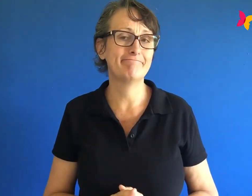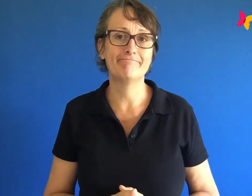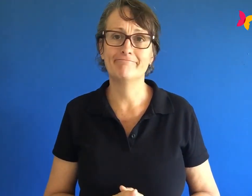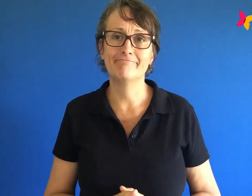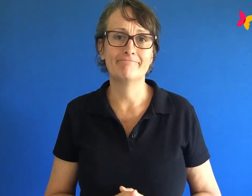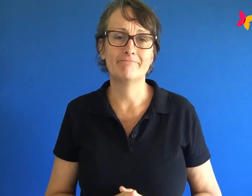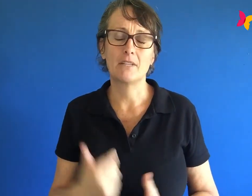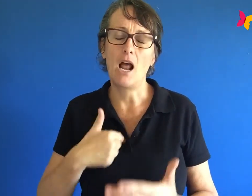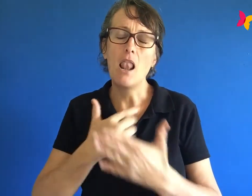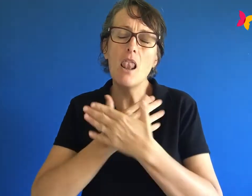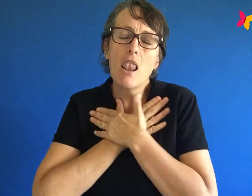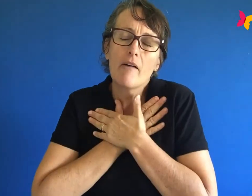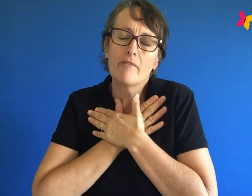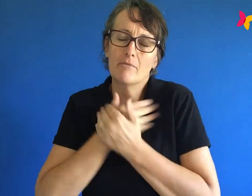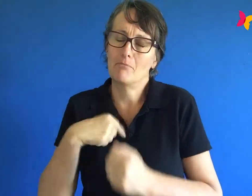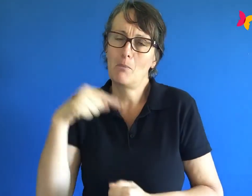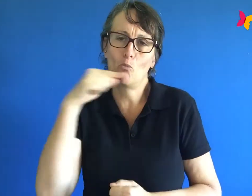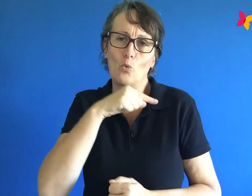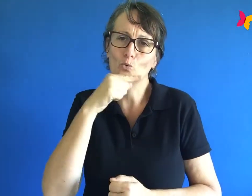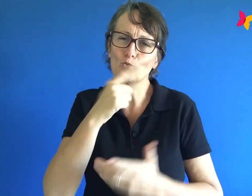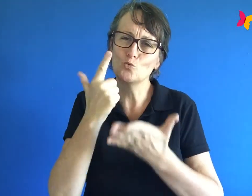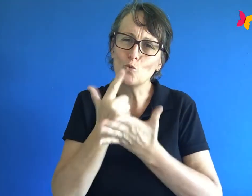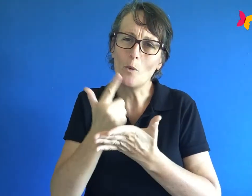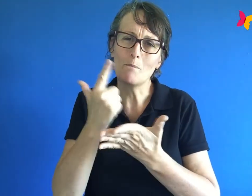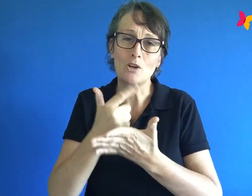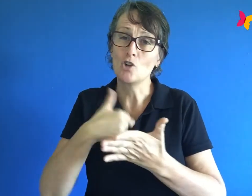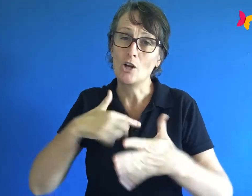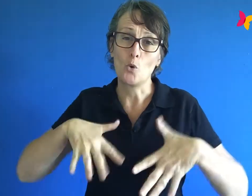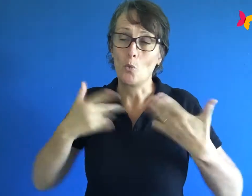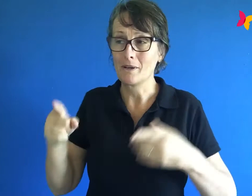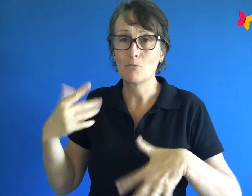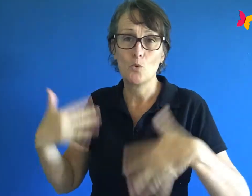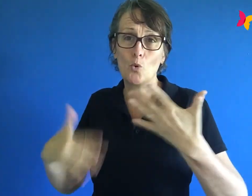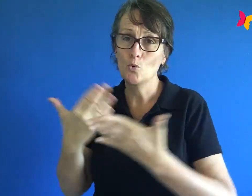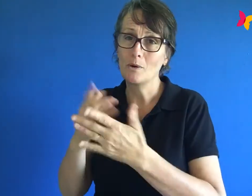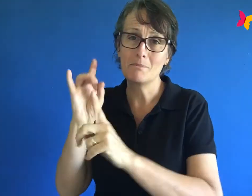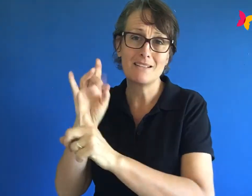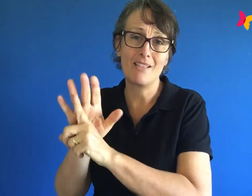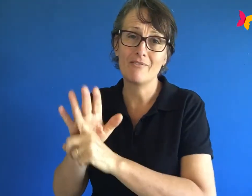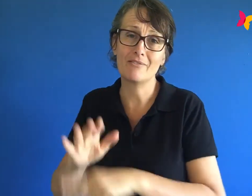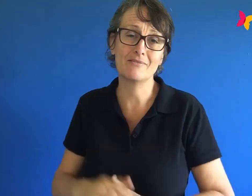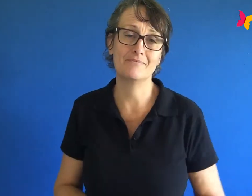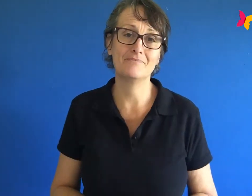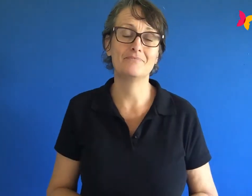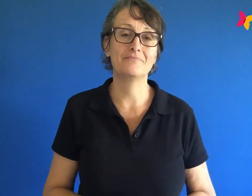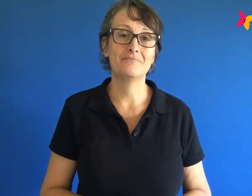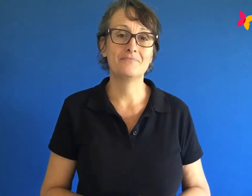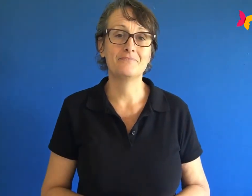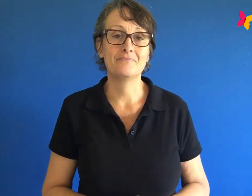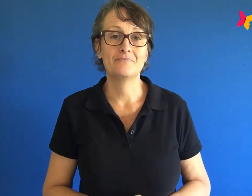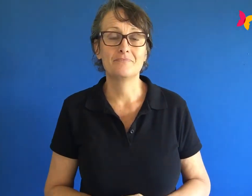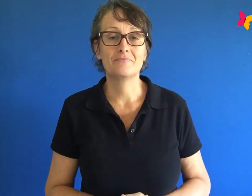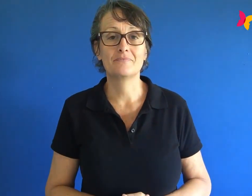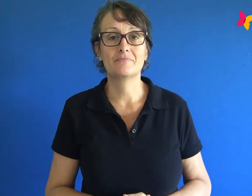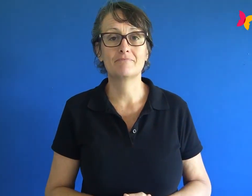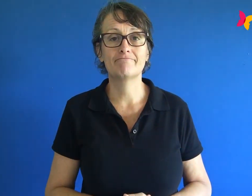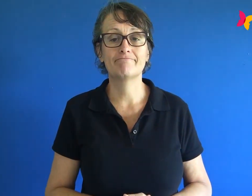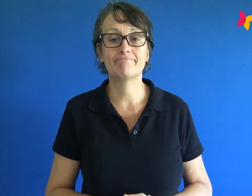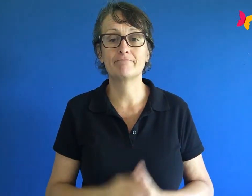him so much, I just didn't want him to hurt. Was there ever a time when you thought that James would